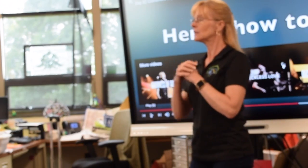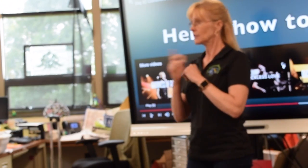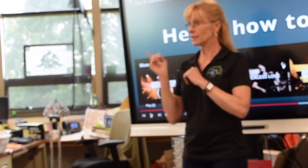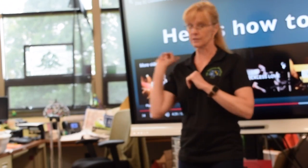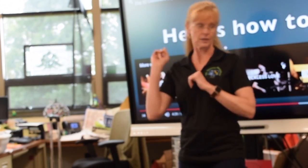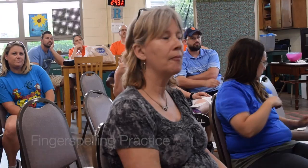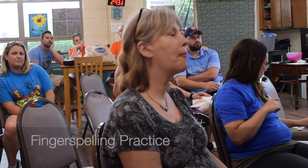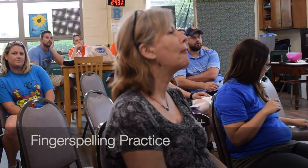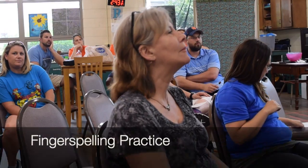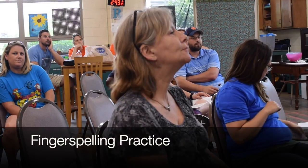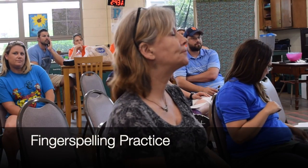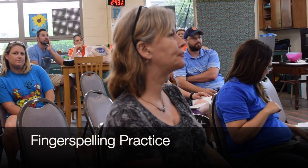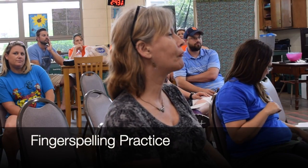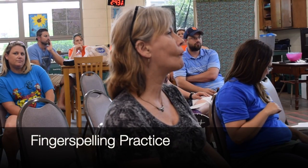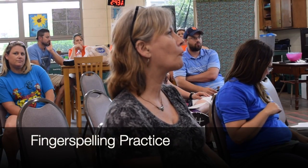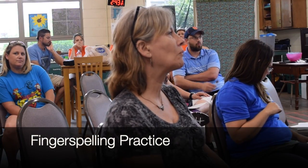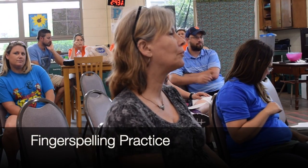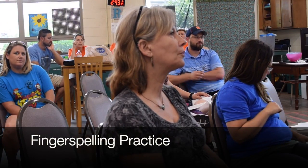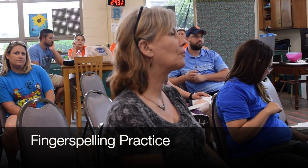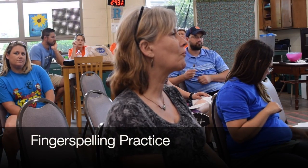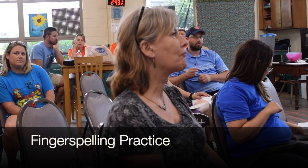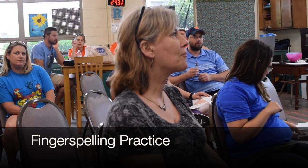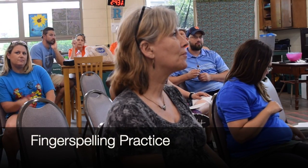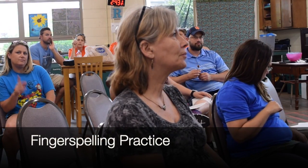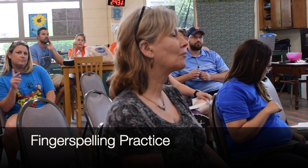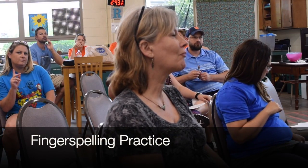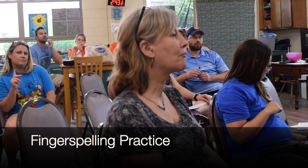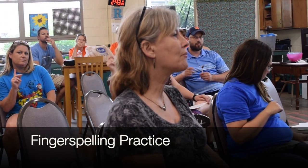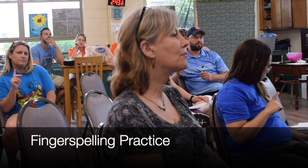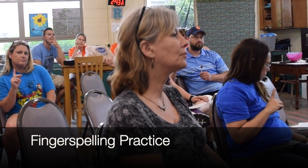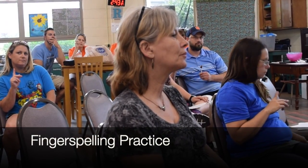Okay, so let's spell TED together. I'm going to watch y'all as you spell it, just to look.